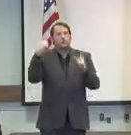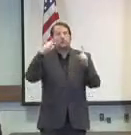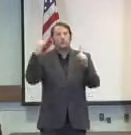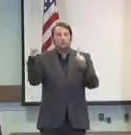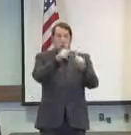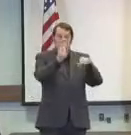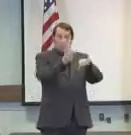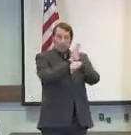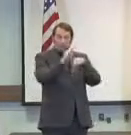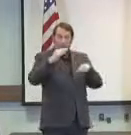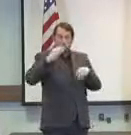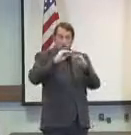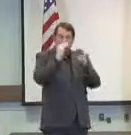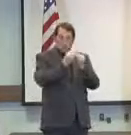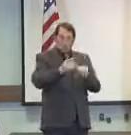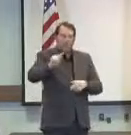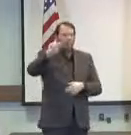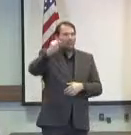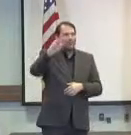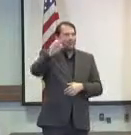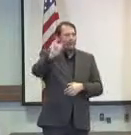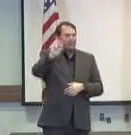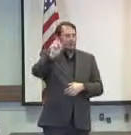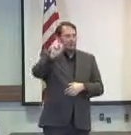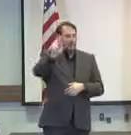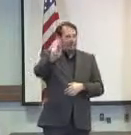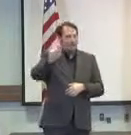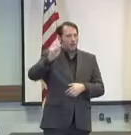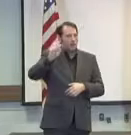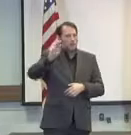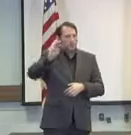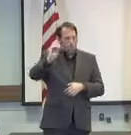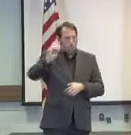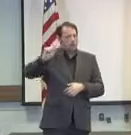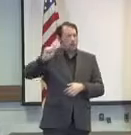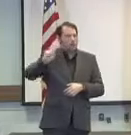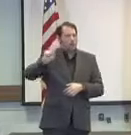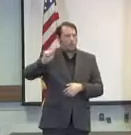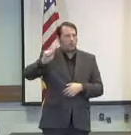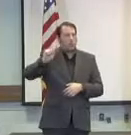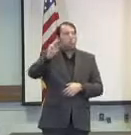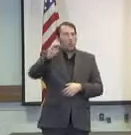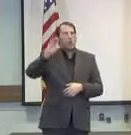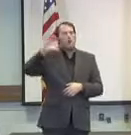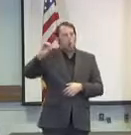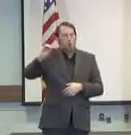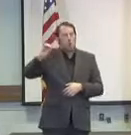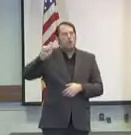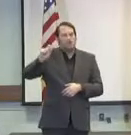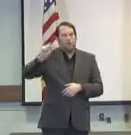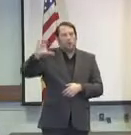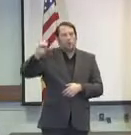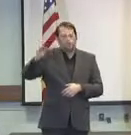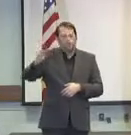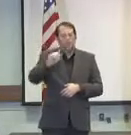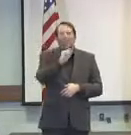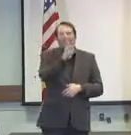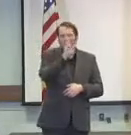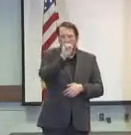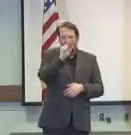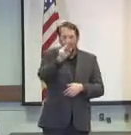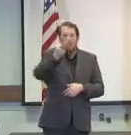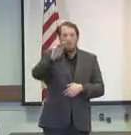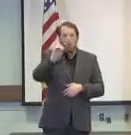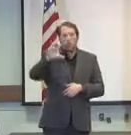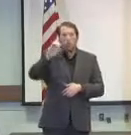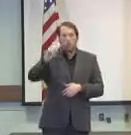ThinkMoco.com. So again, there's help. We're here to help you. Take advantage of the resources, and we're actually going to be back soon. This